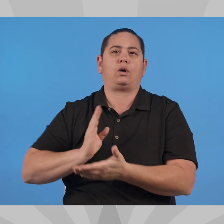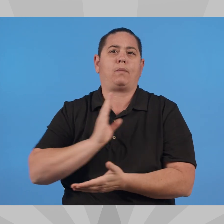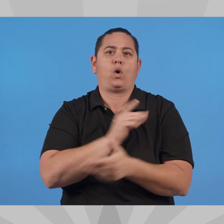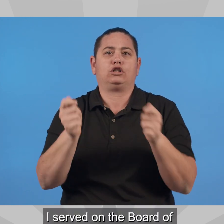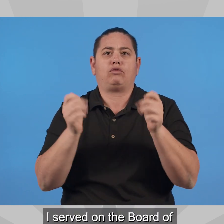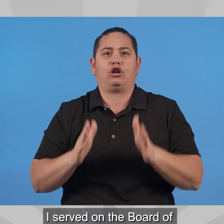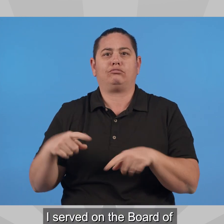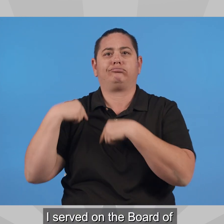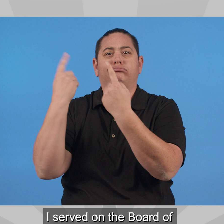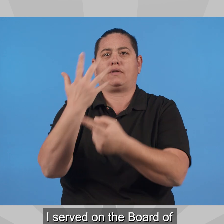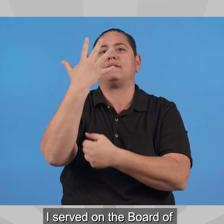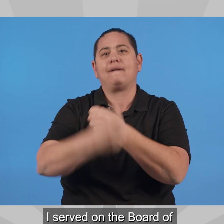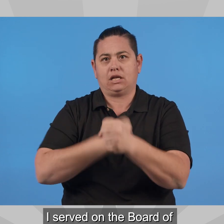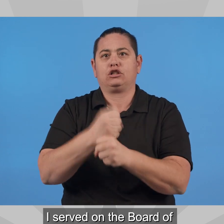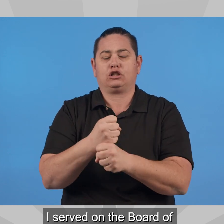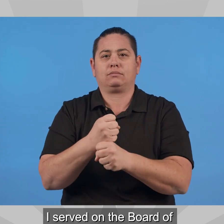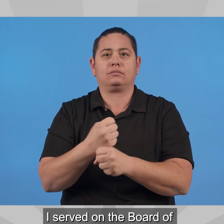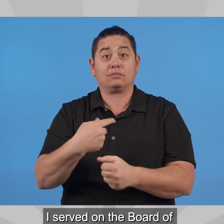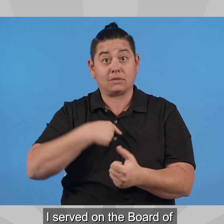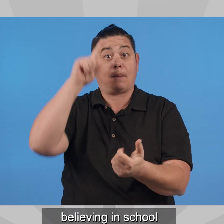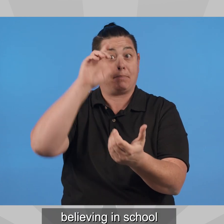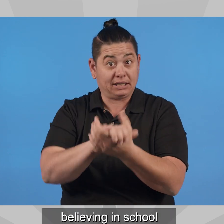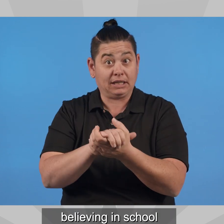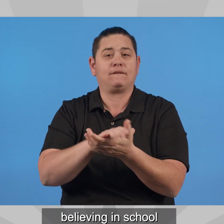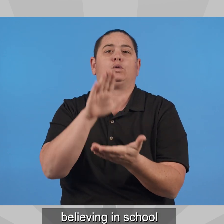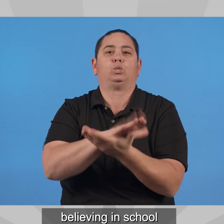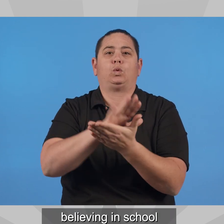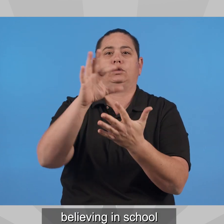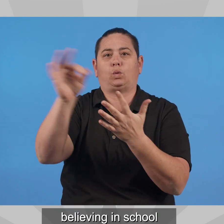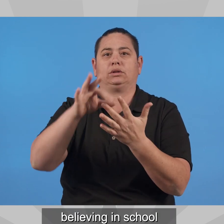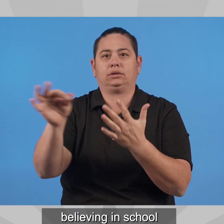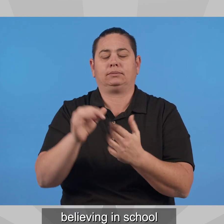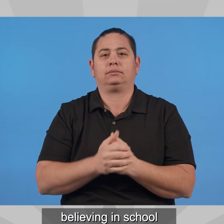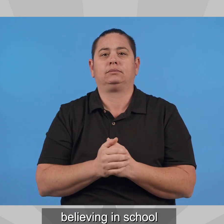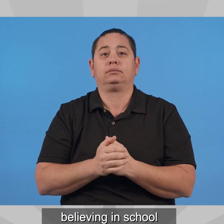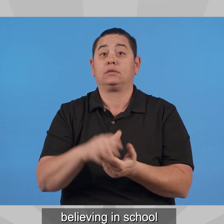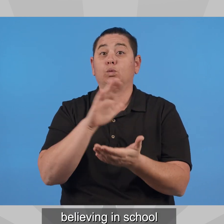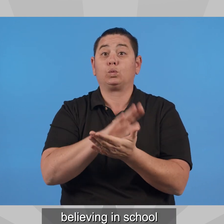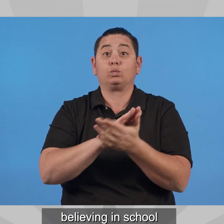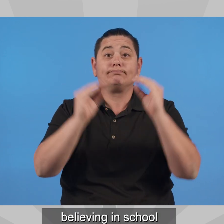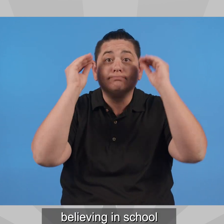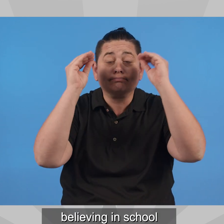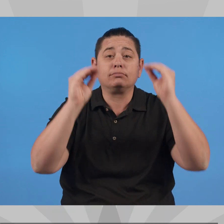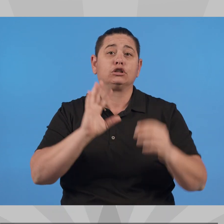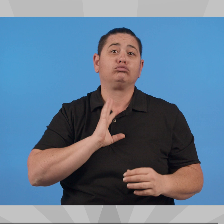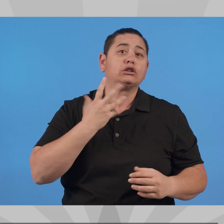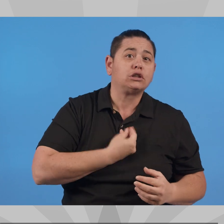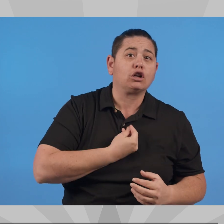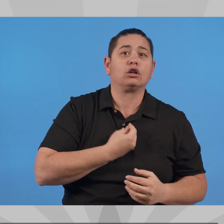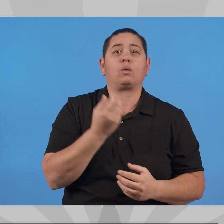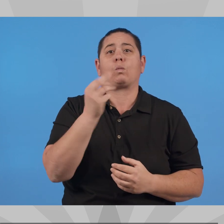I served on the board of directors for 5 years, believing in school choice, no indoctrination